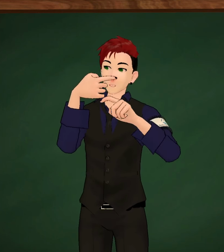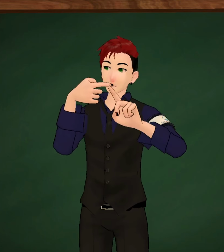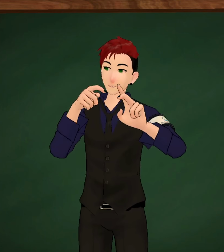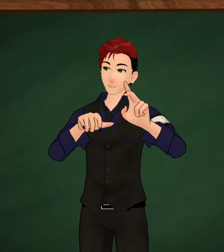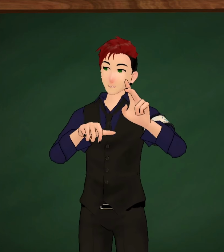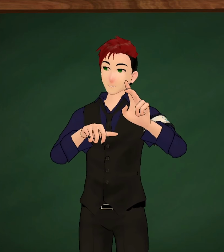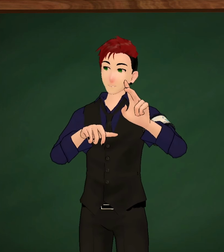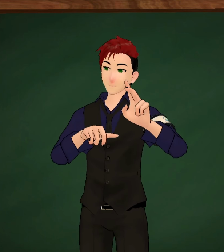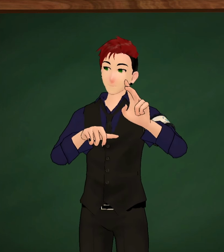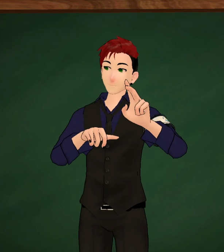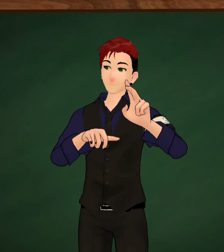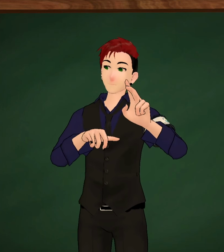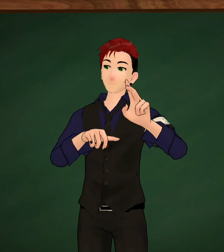get from it.